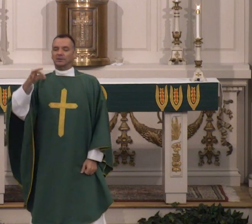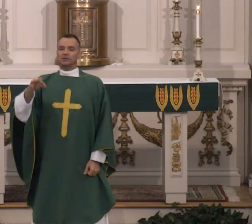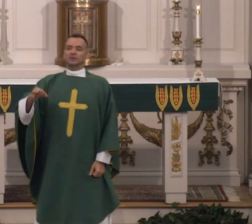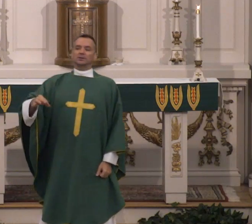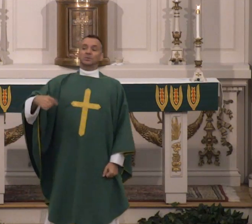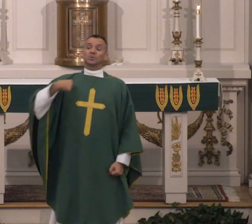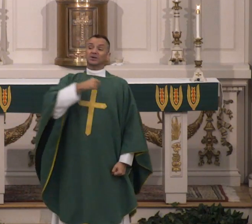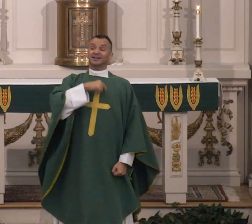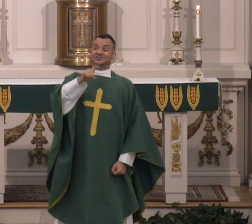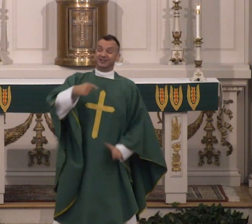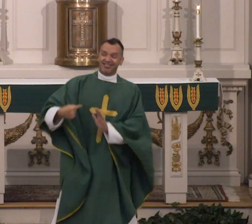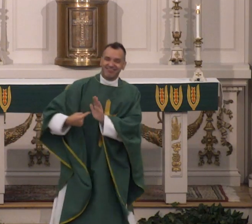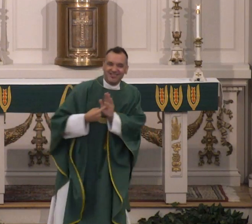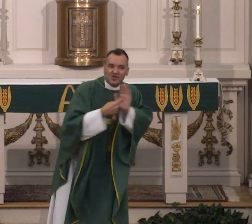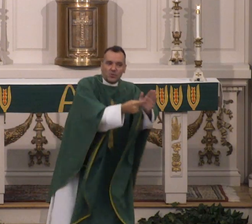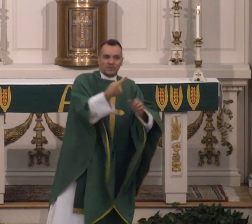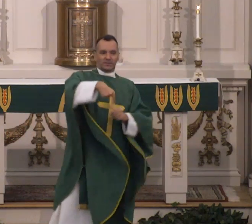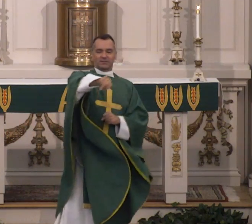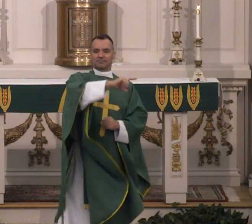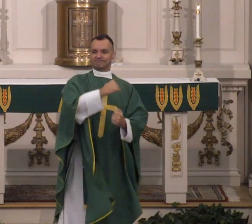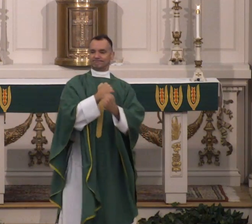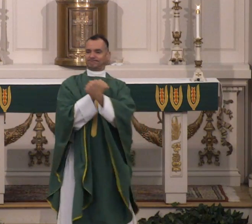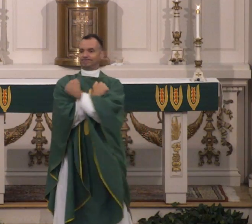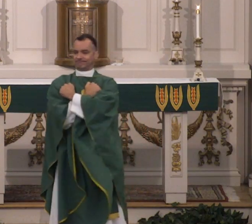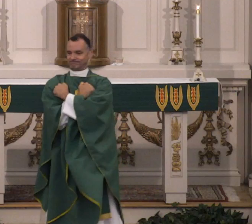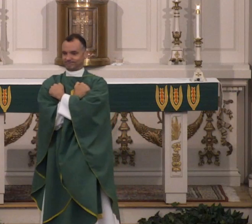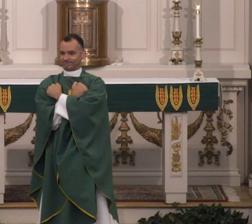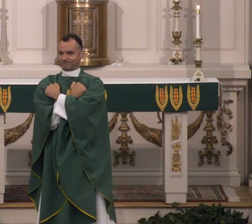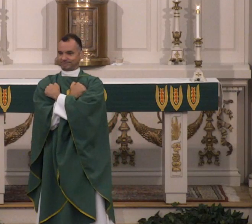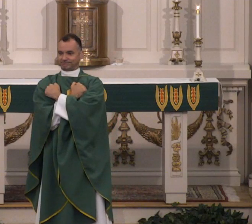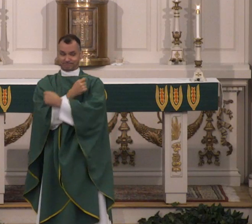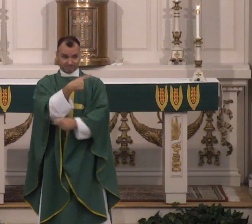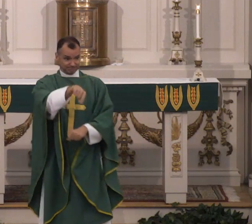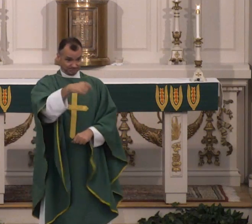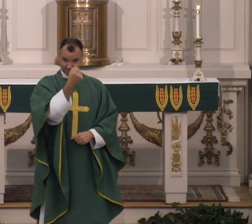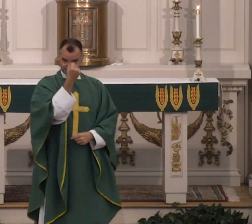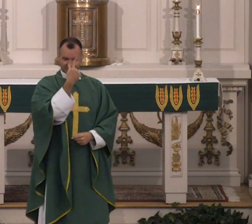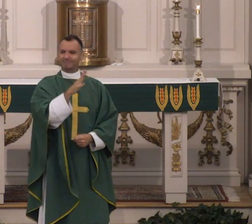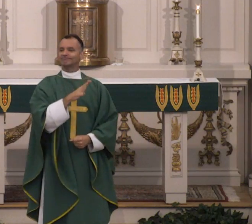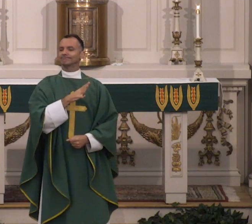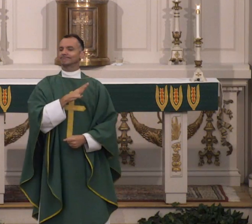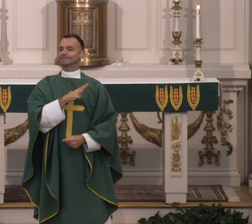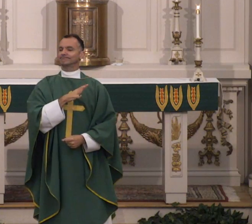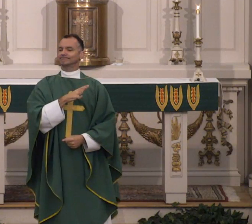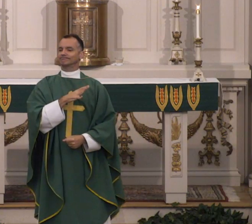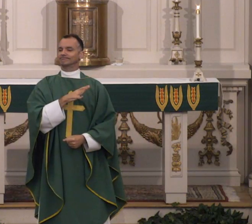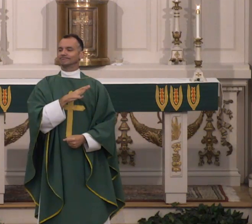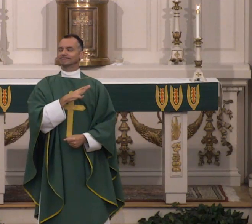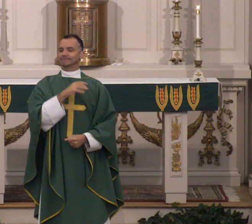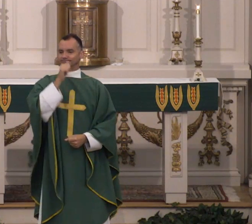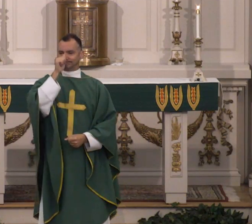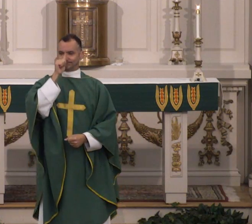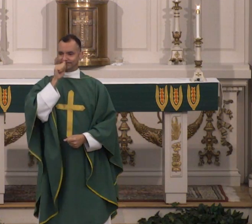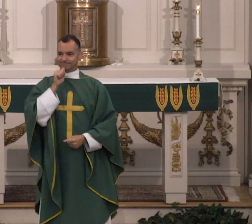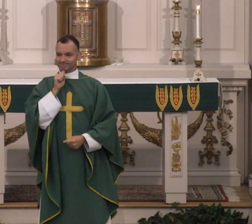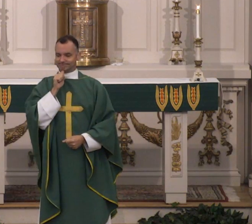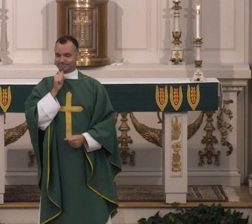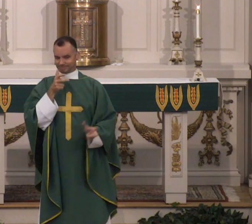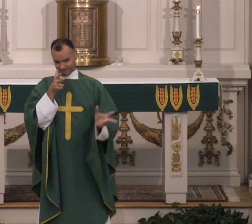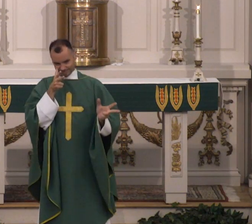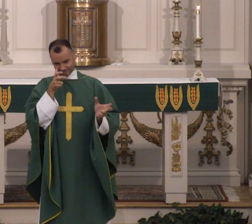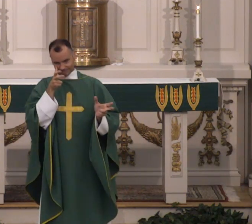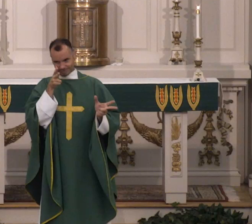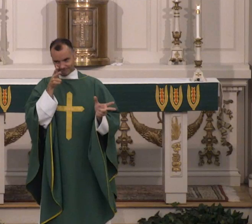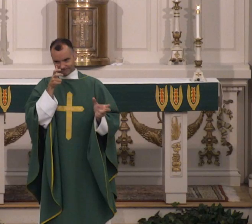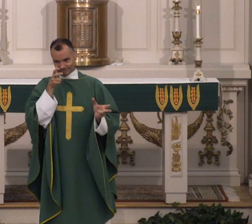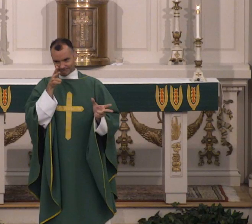or temptation to for revenge and negativity. We have to show love. We have to understand love. By